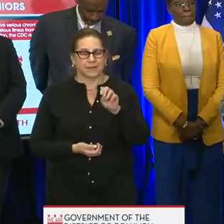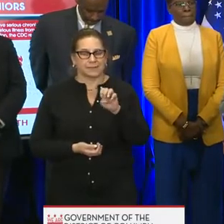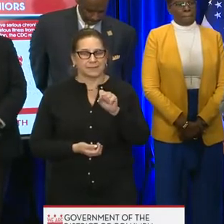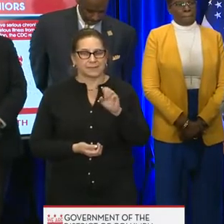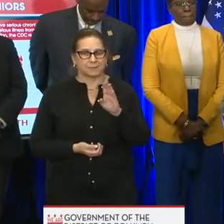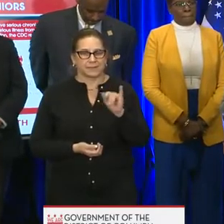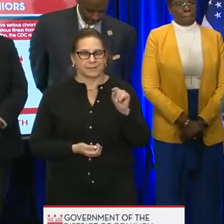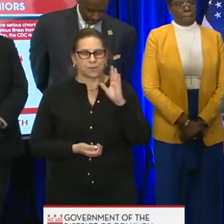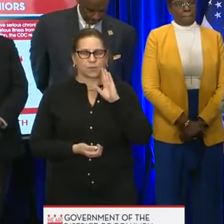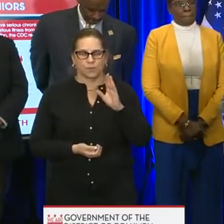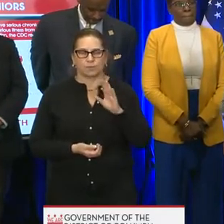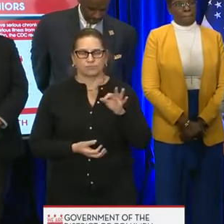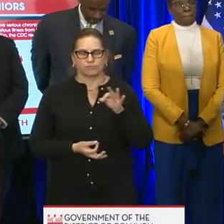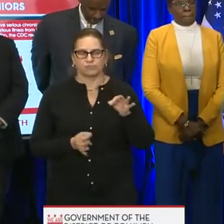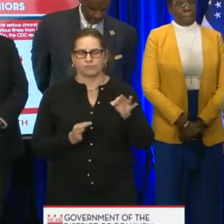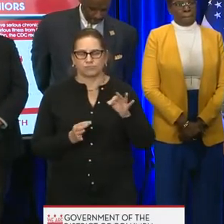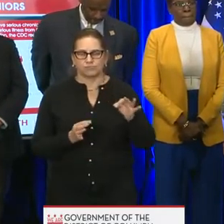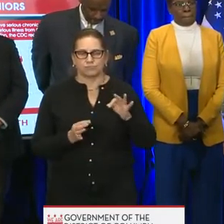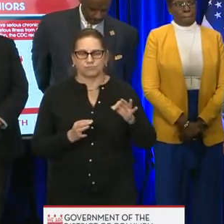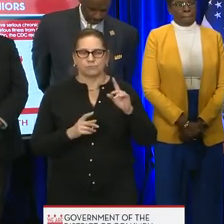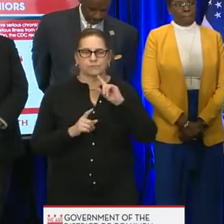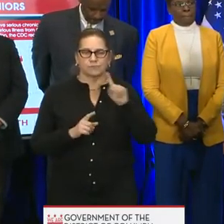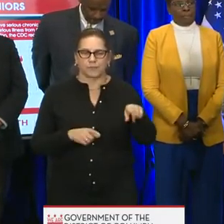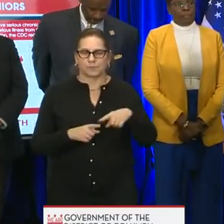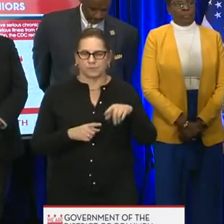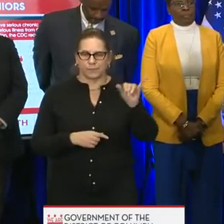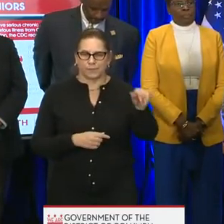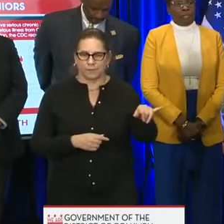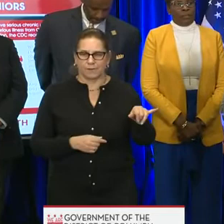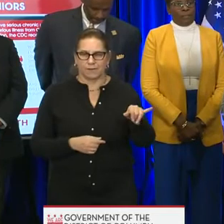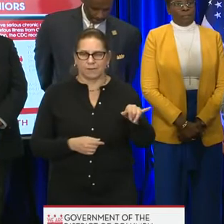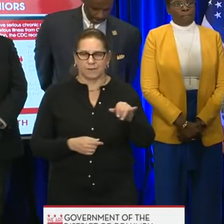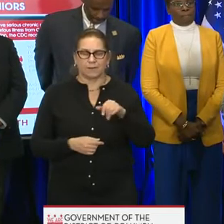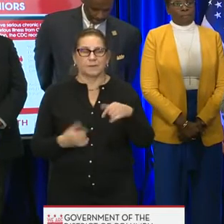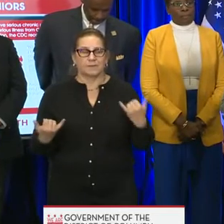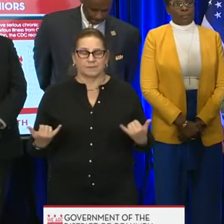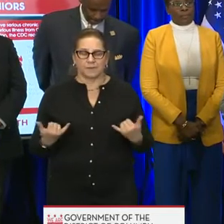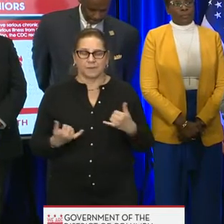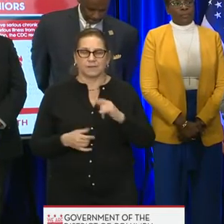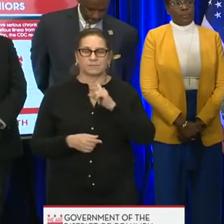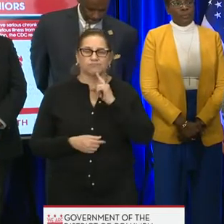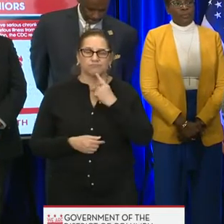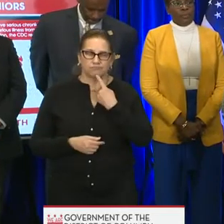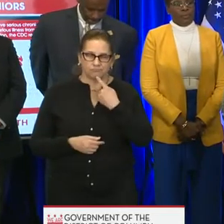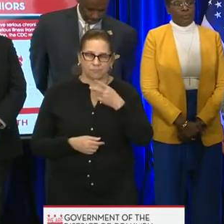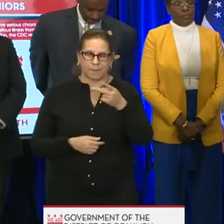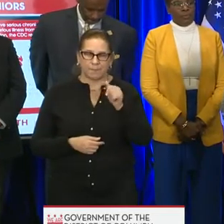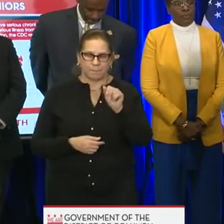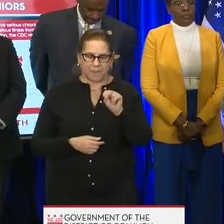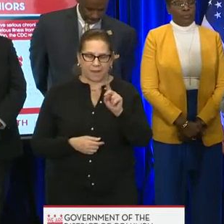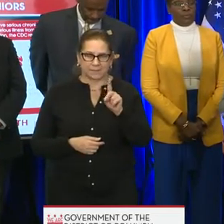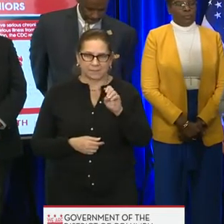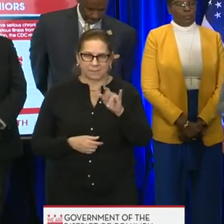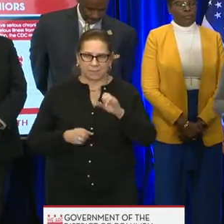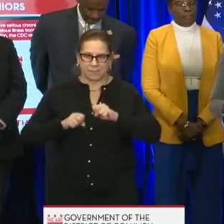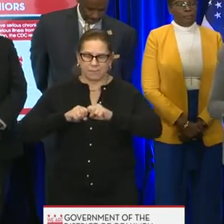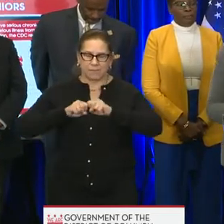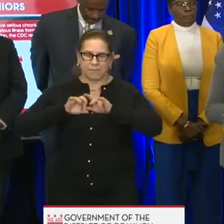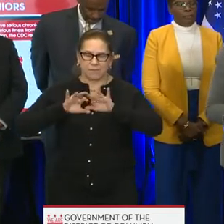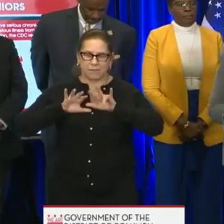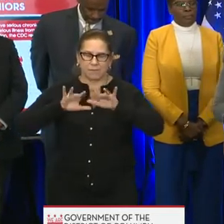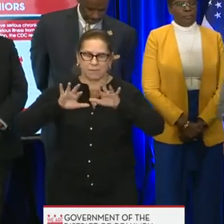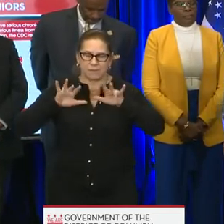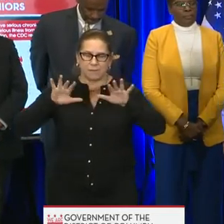unprecedented pandemic, and I think that everybody has to recognize that all